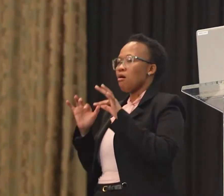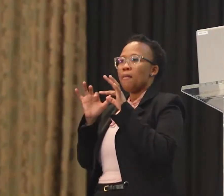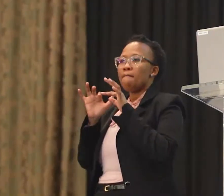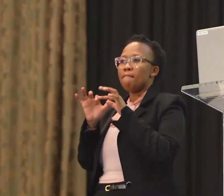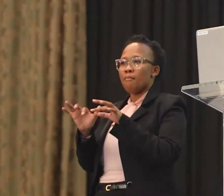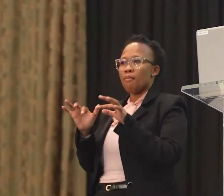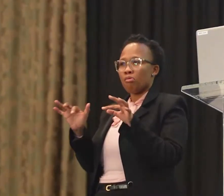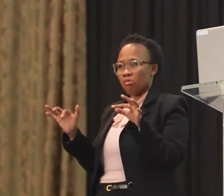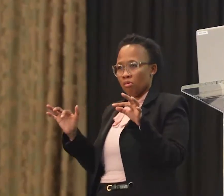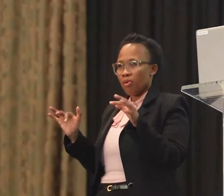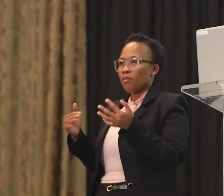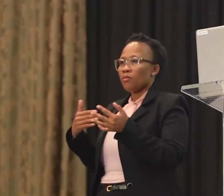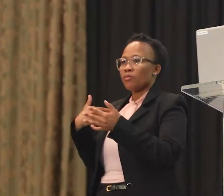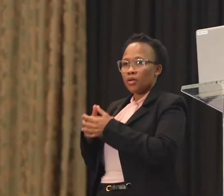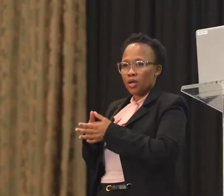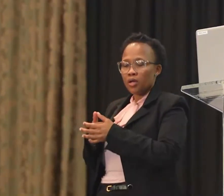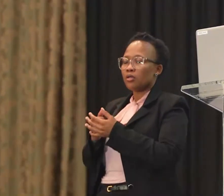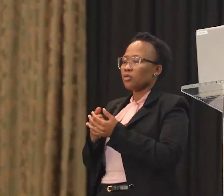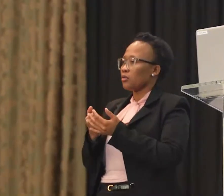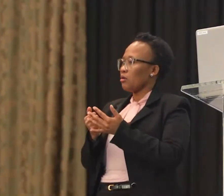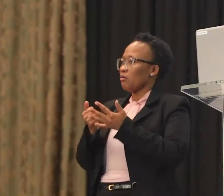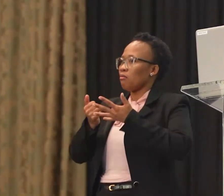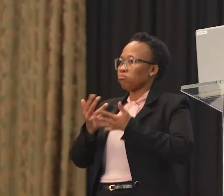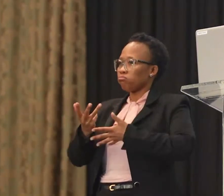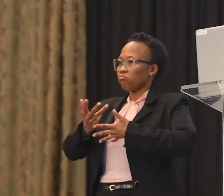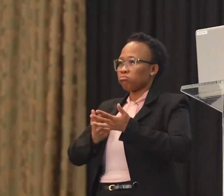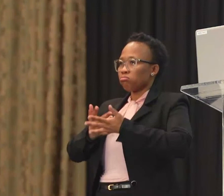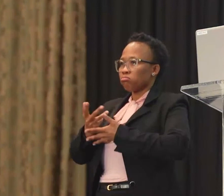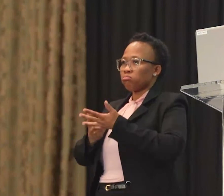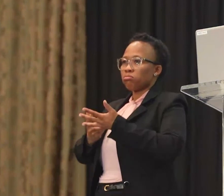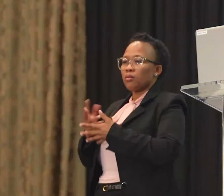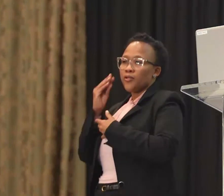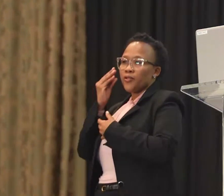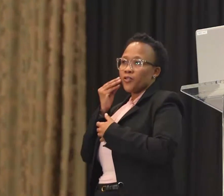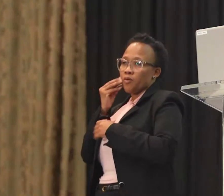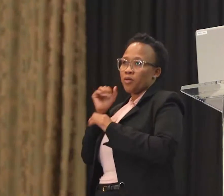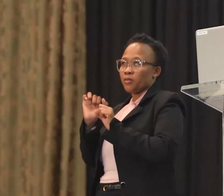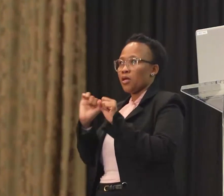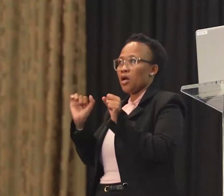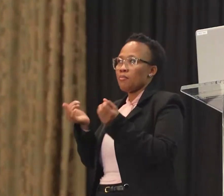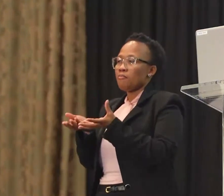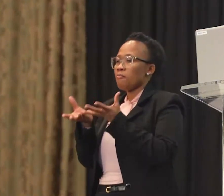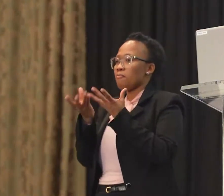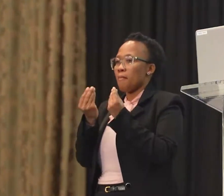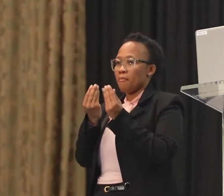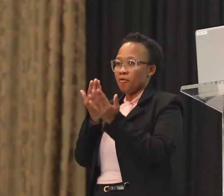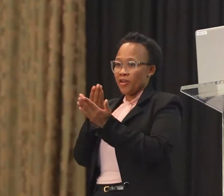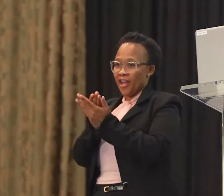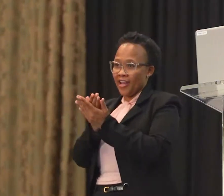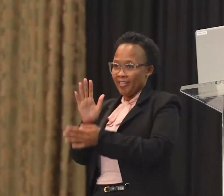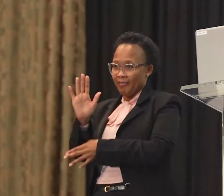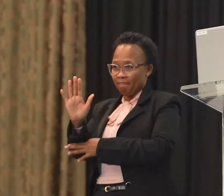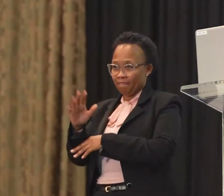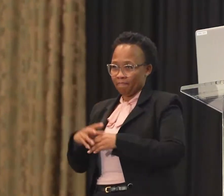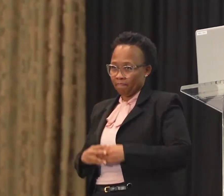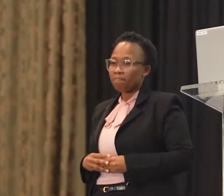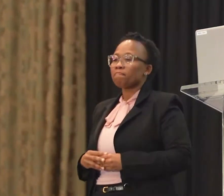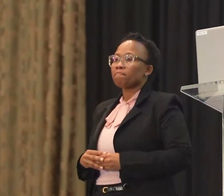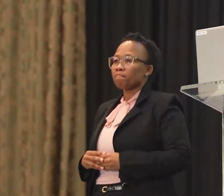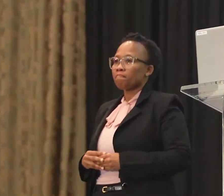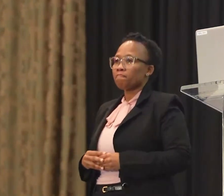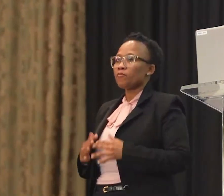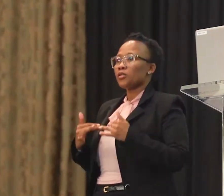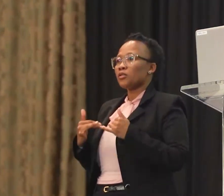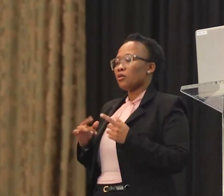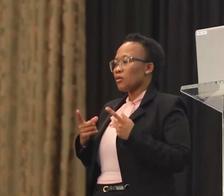we can speak to find their experience. So this is what I'll be discussing today are findings from the 3rd edition of